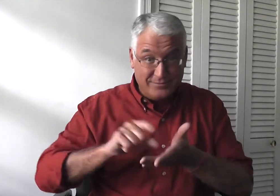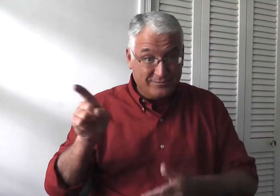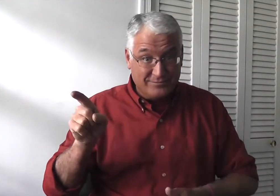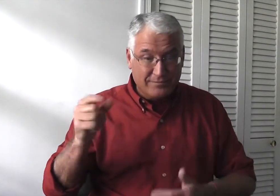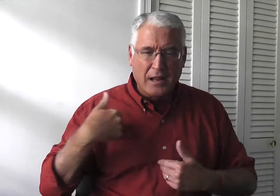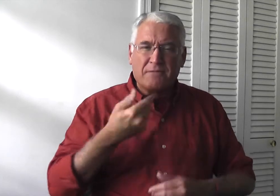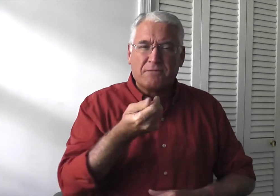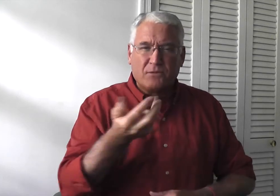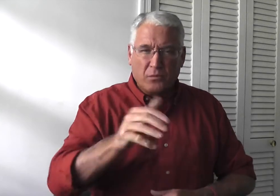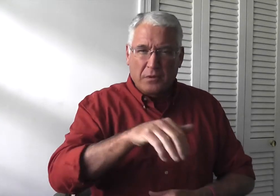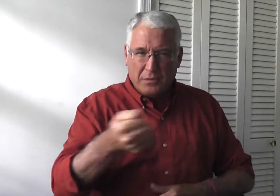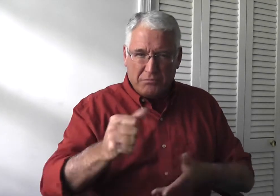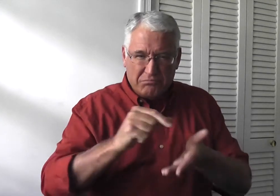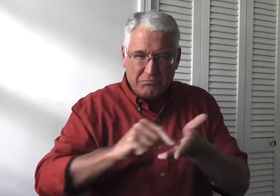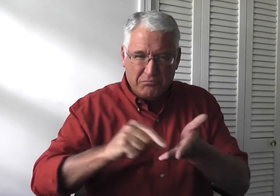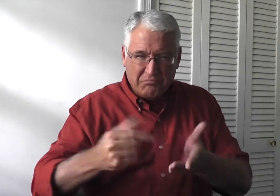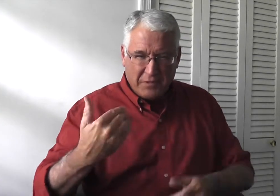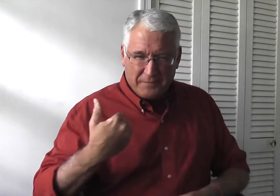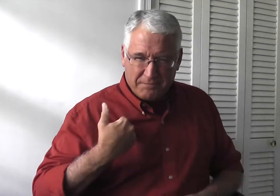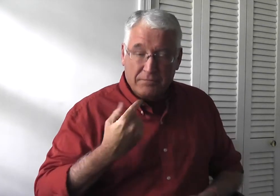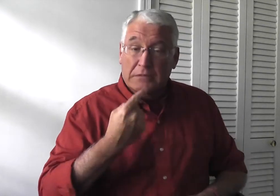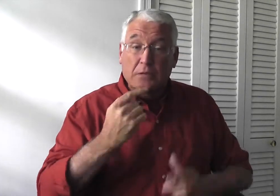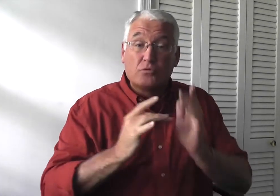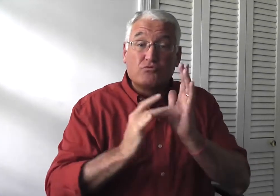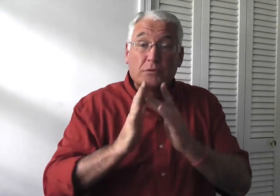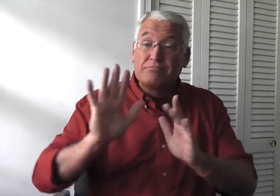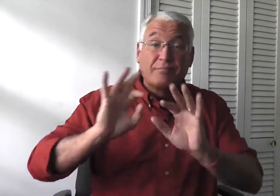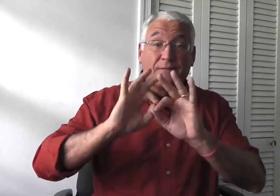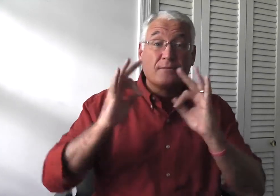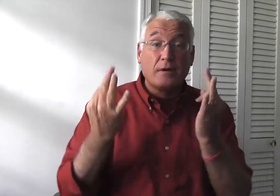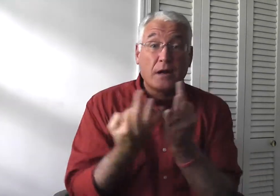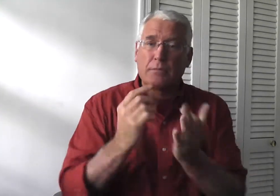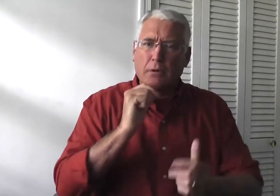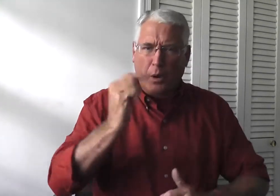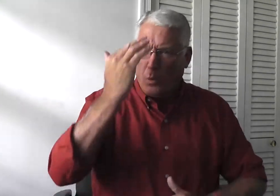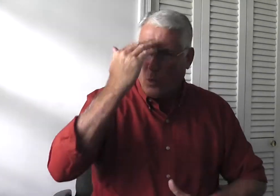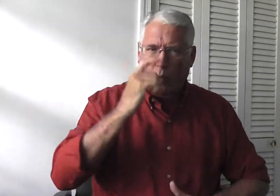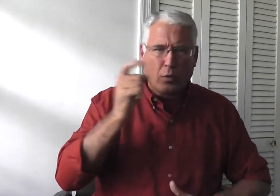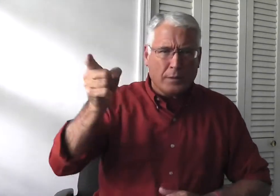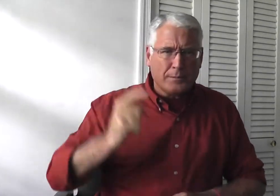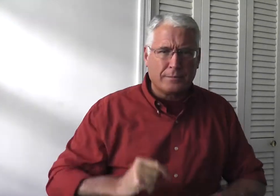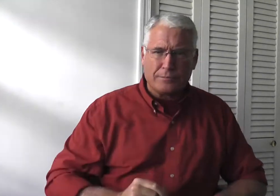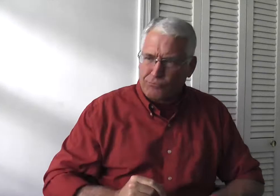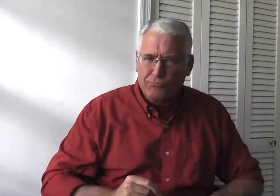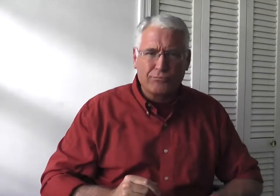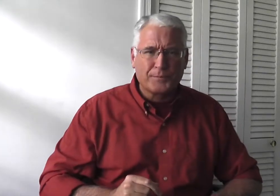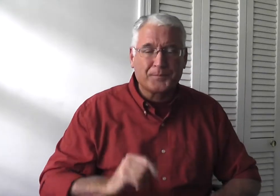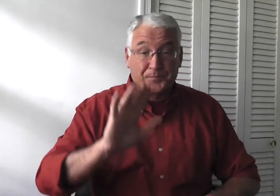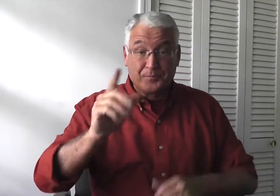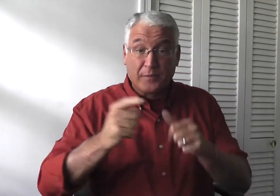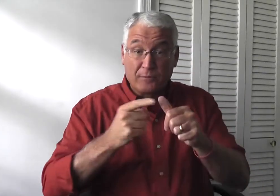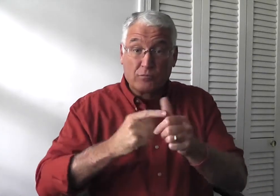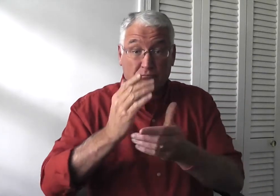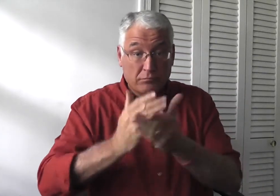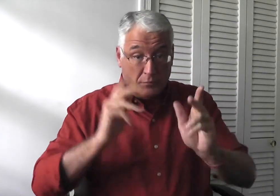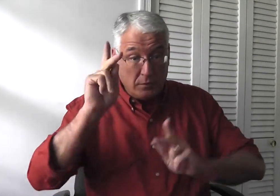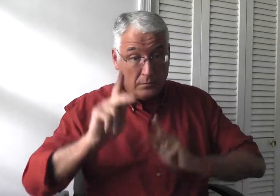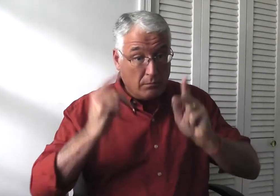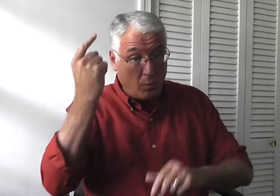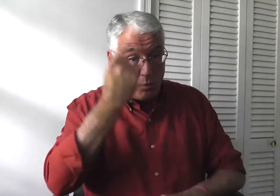That verse. And there's a few other verses that we have that says that Jesus' family did not know him.